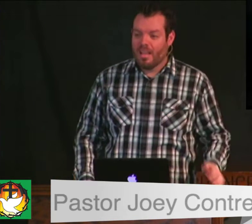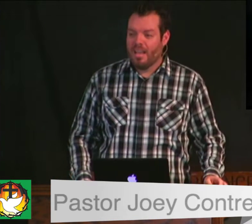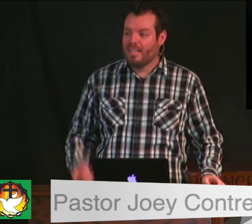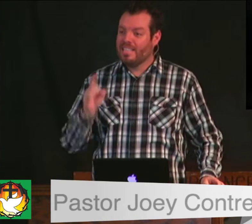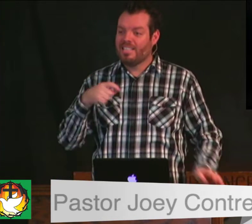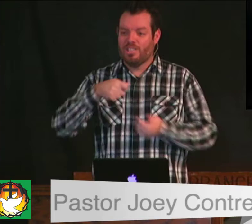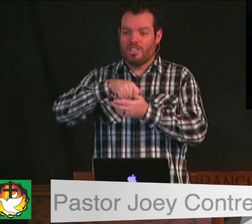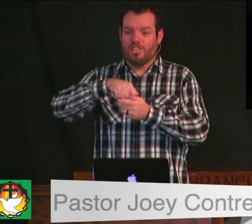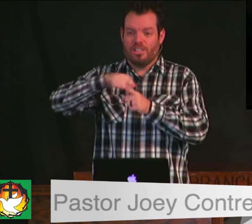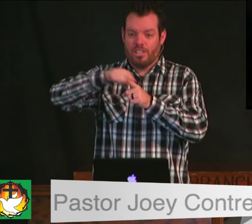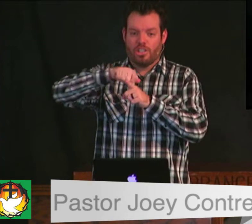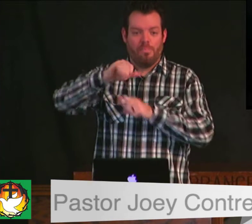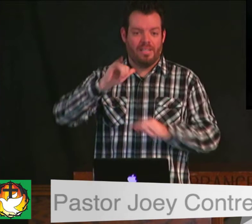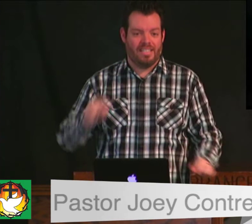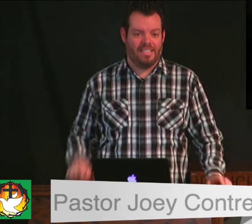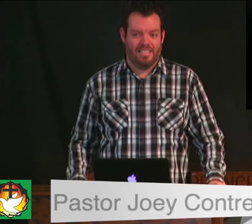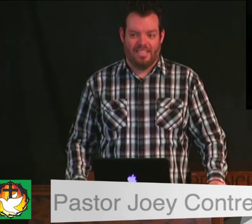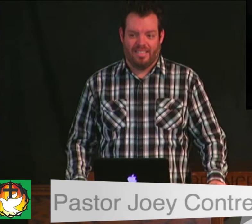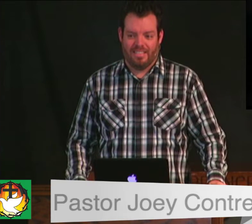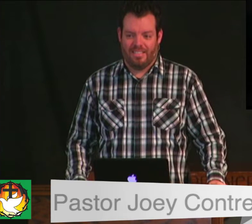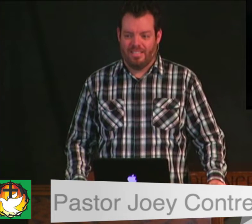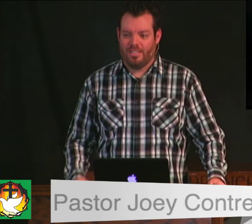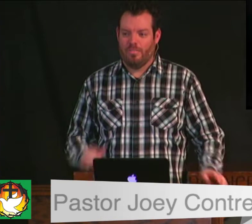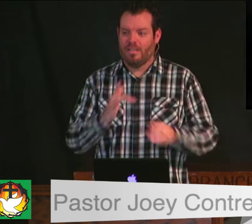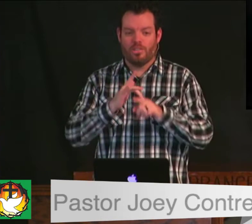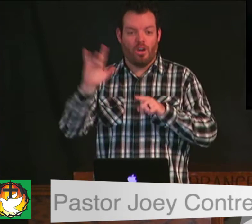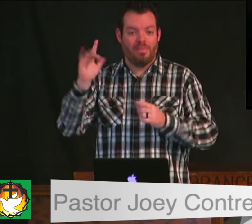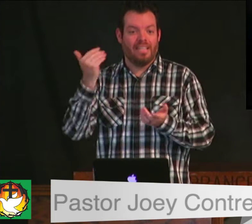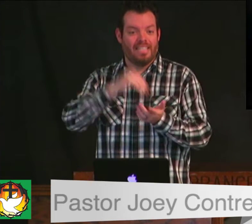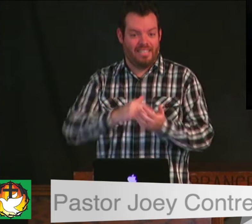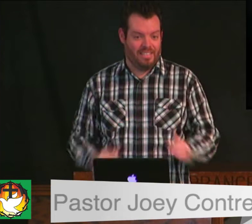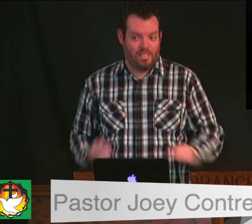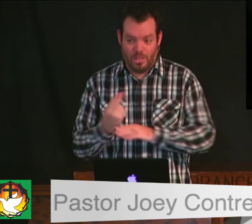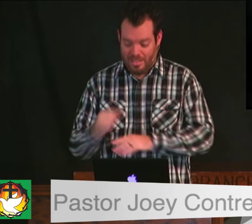And I need to sharpen it so it becomes sharpened again to use it. I'm